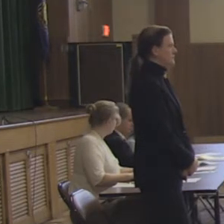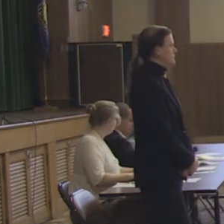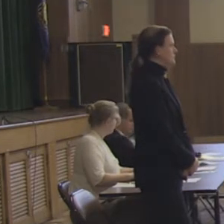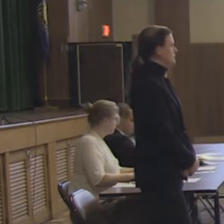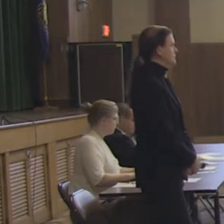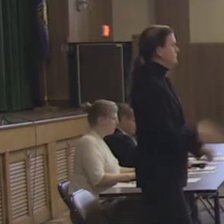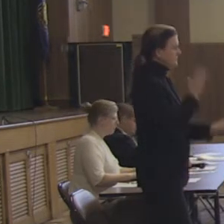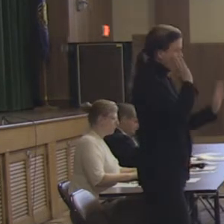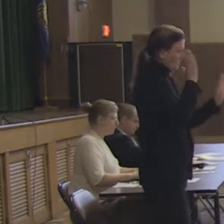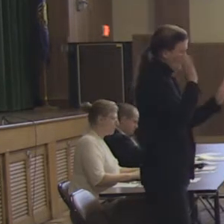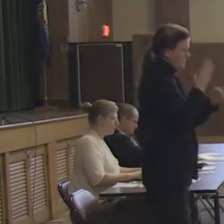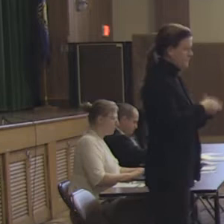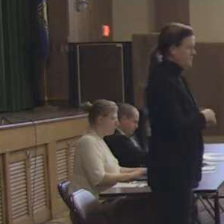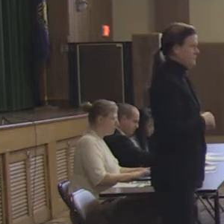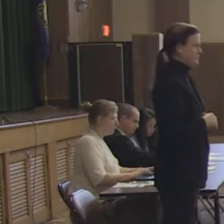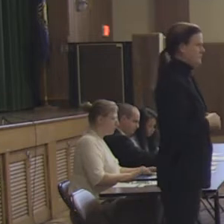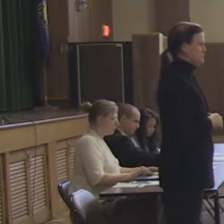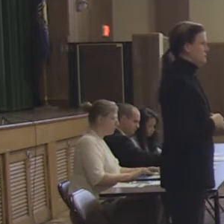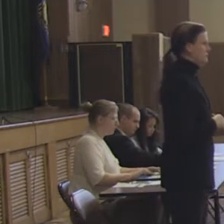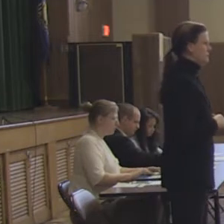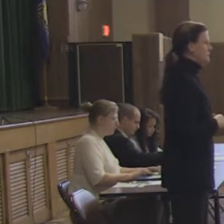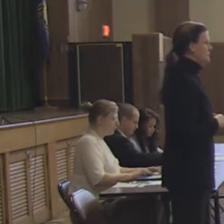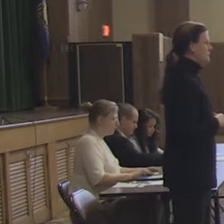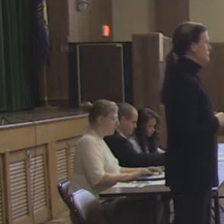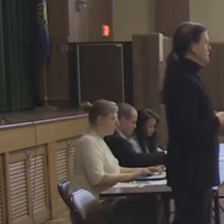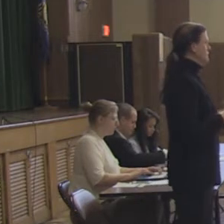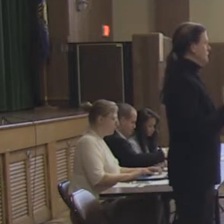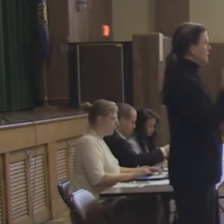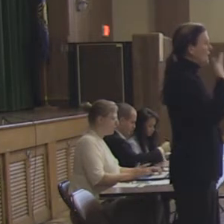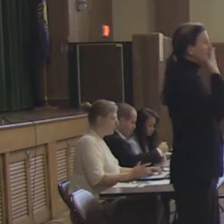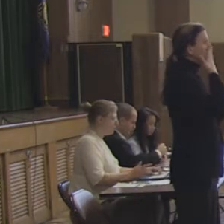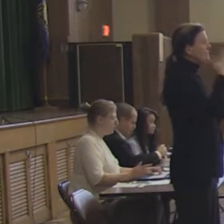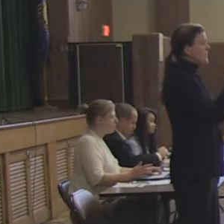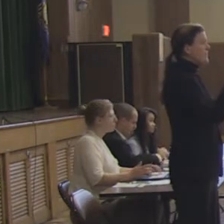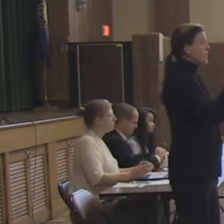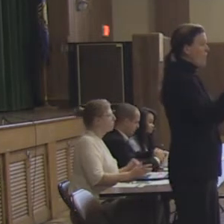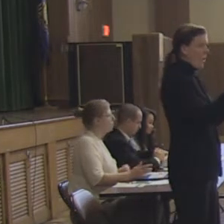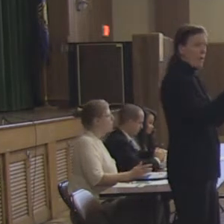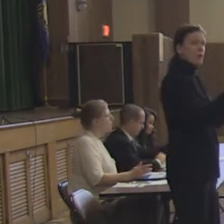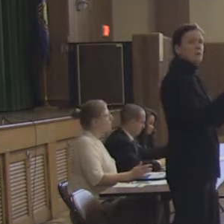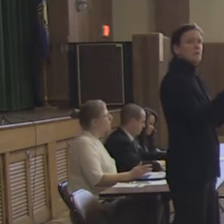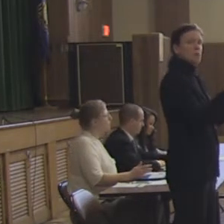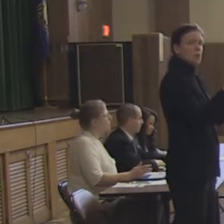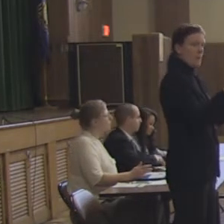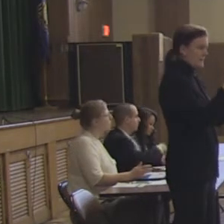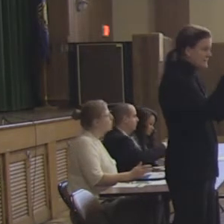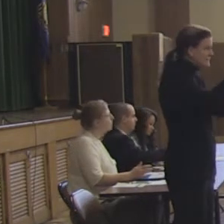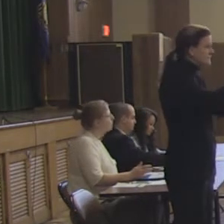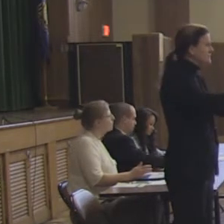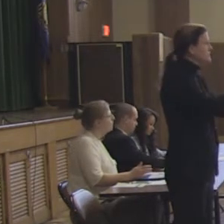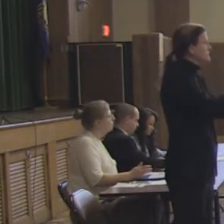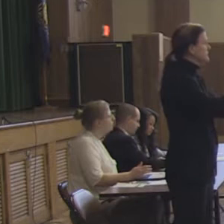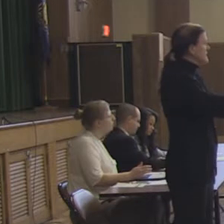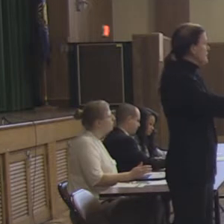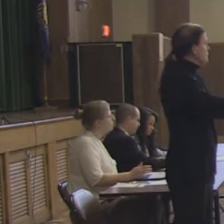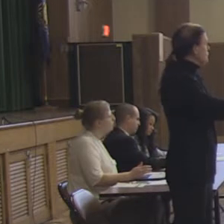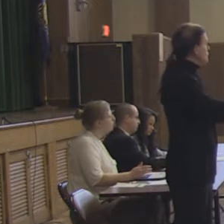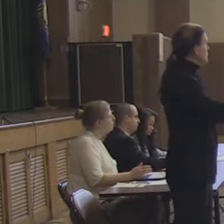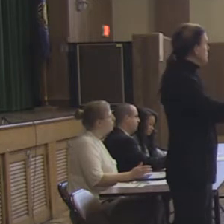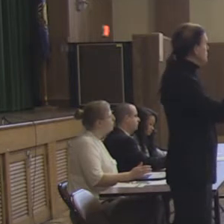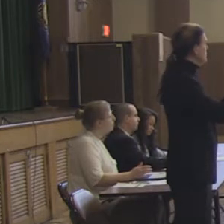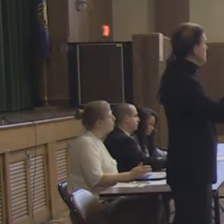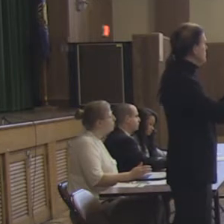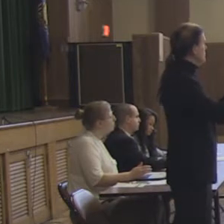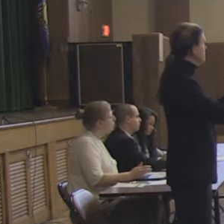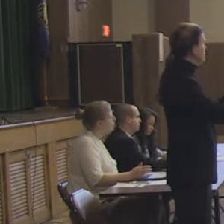Hello, everyone. First, I just kind of want to thank everybody so far for some of the things that they've stated, because what